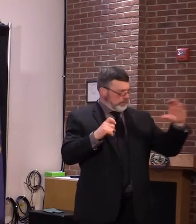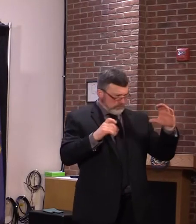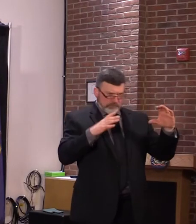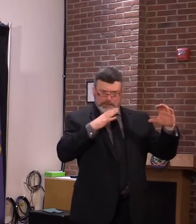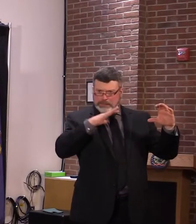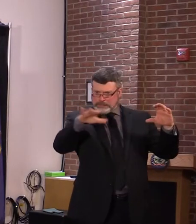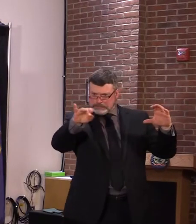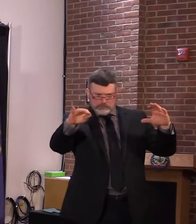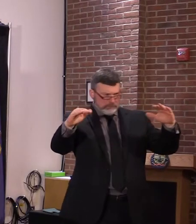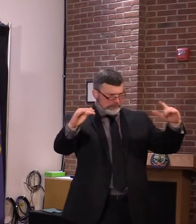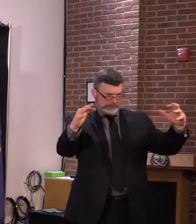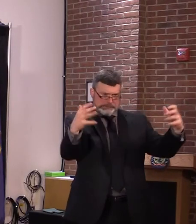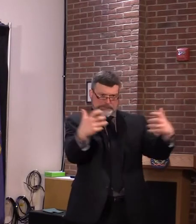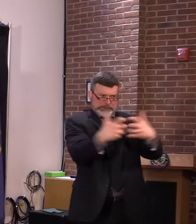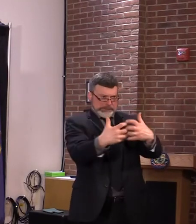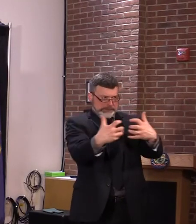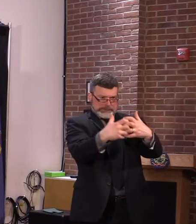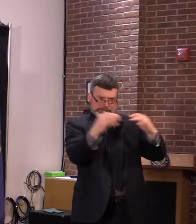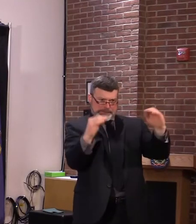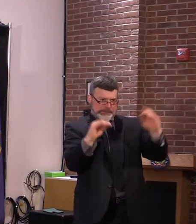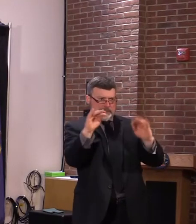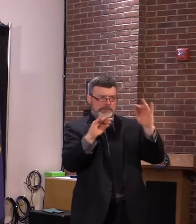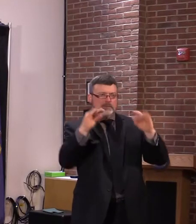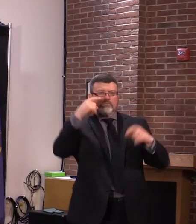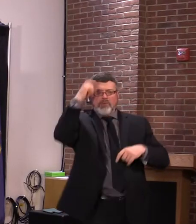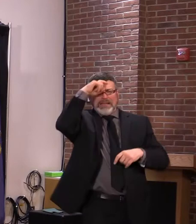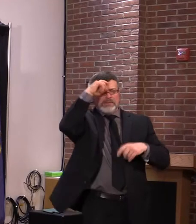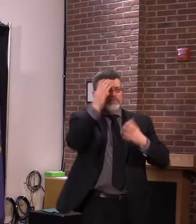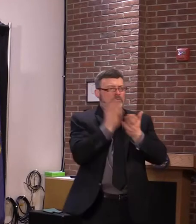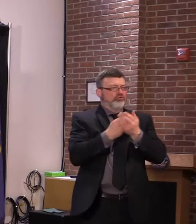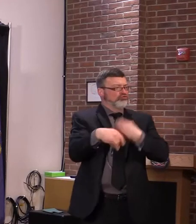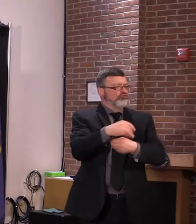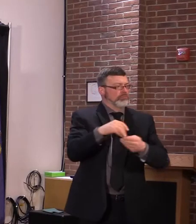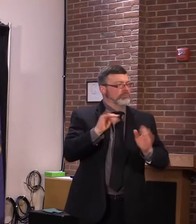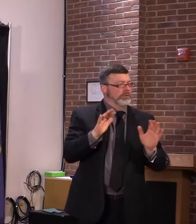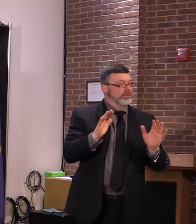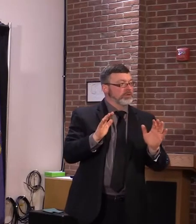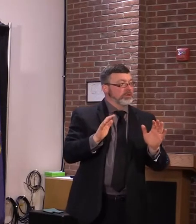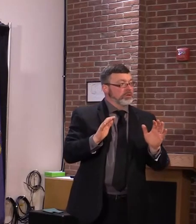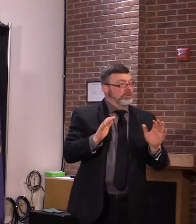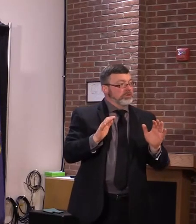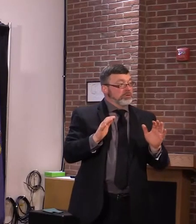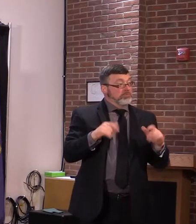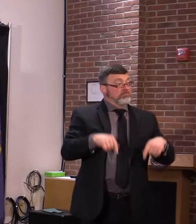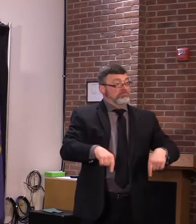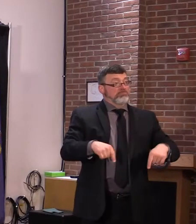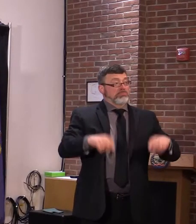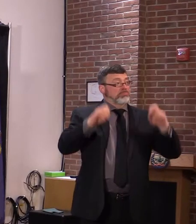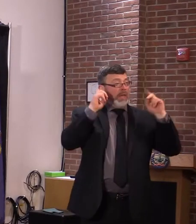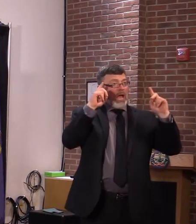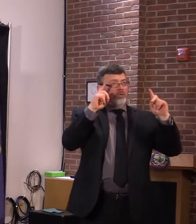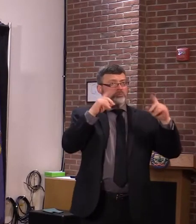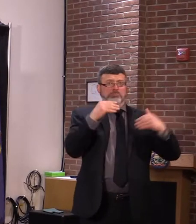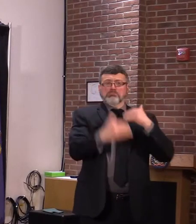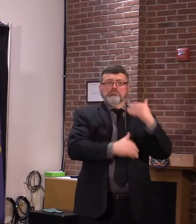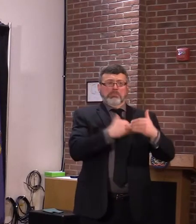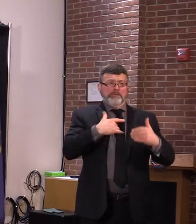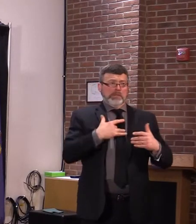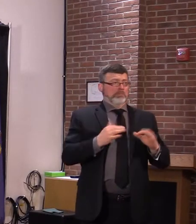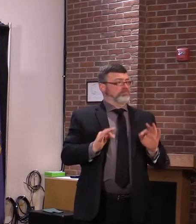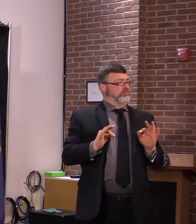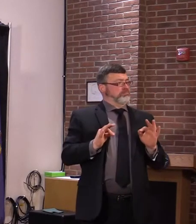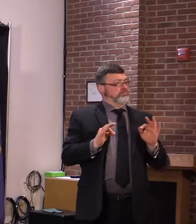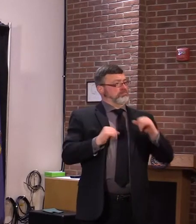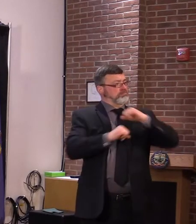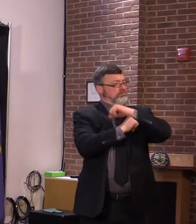system's in pretty good shape relative to the additional federal dollars that are coming in. So I think it's a reasonable approach and